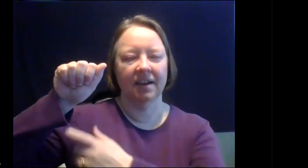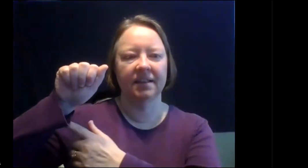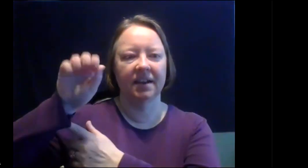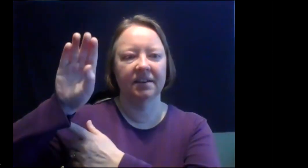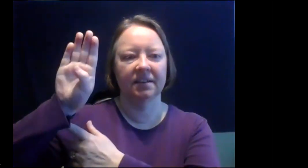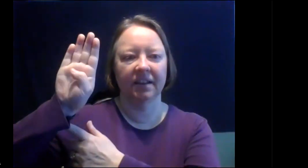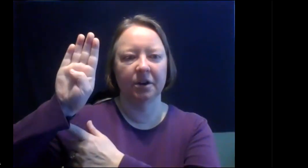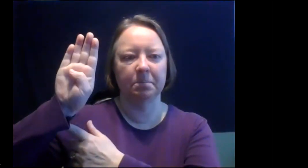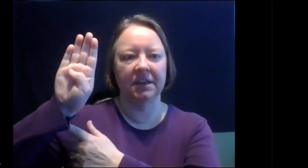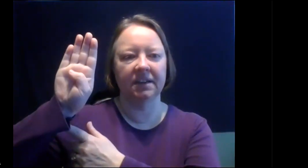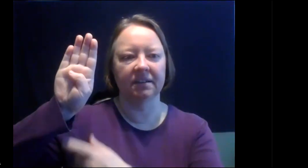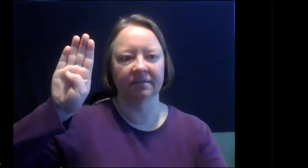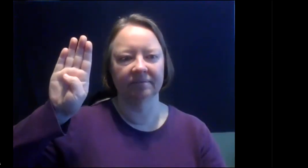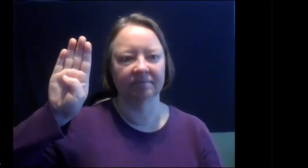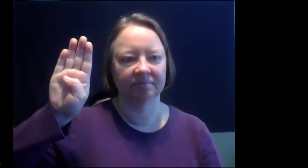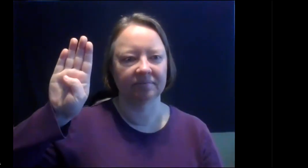And then the letter B.